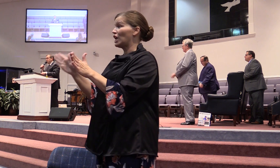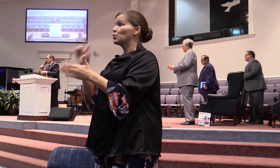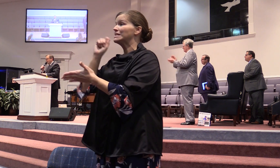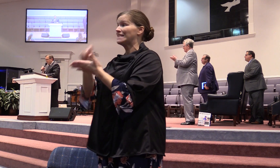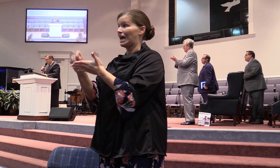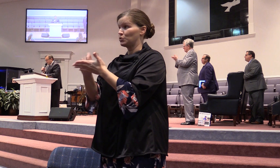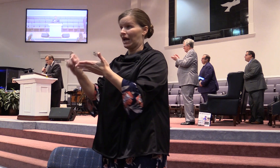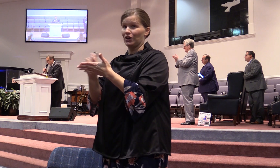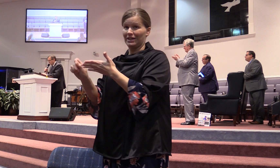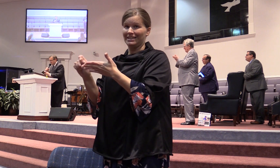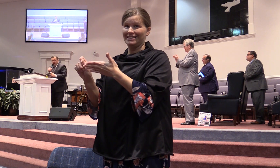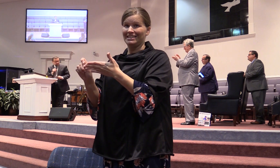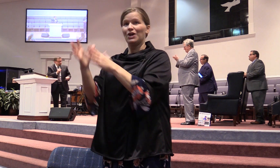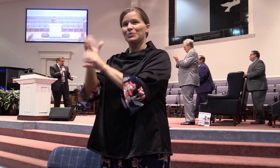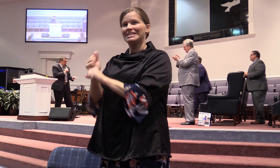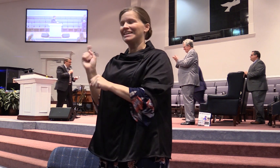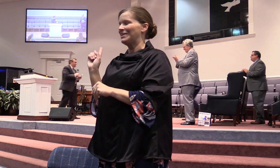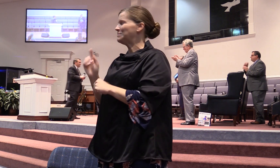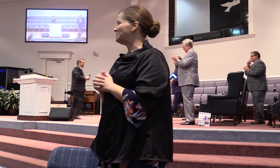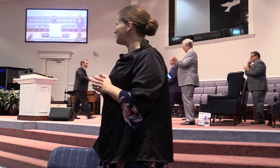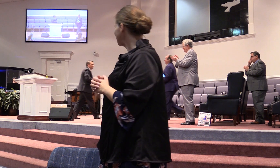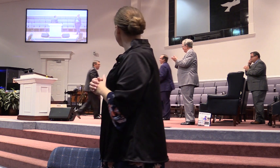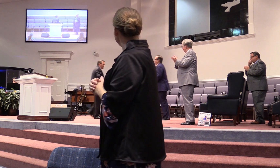hands together and let's receive Brother Scott Graham.